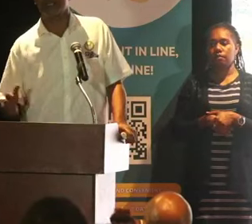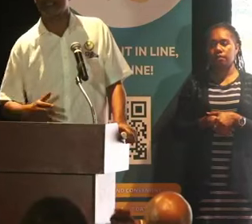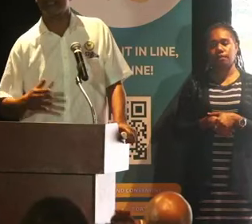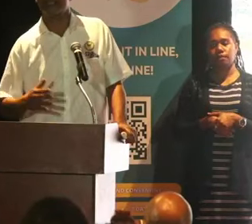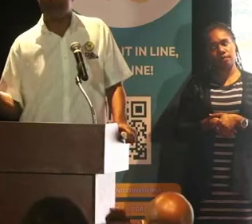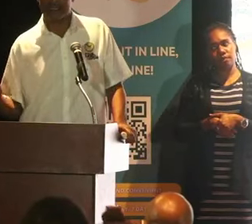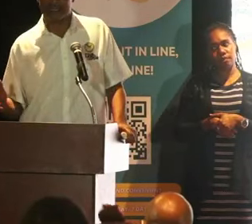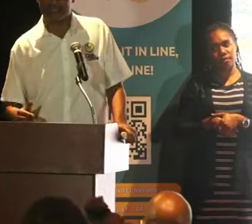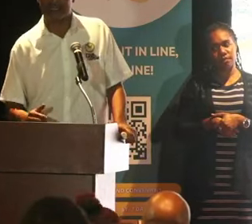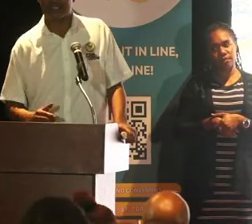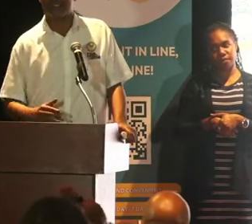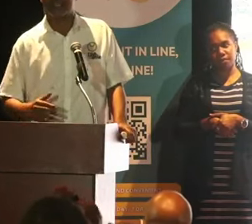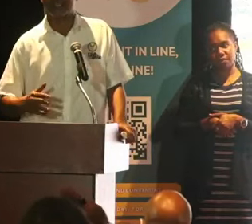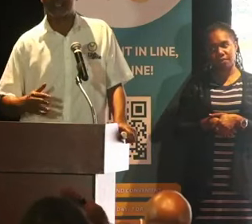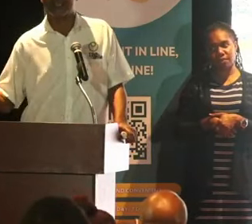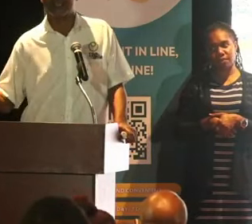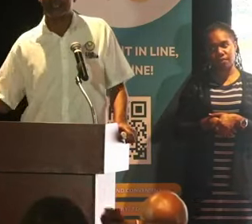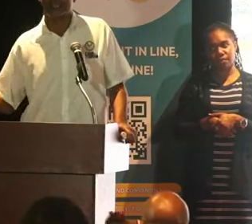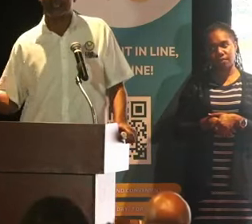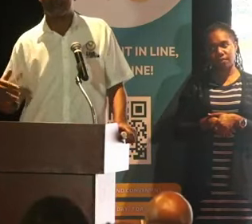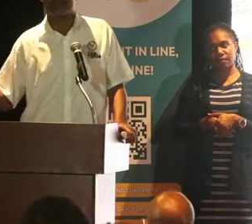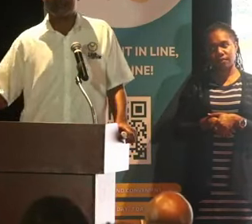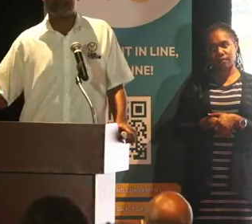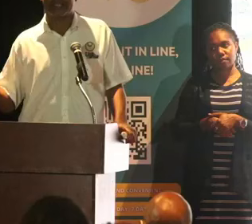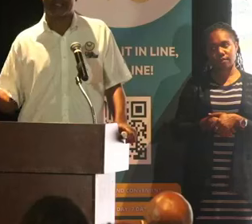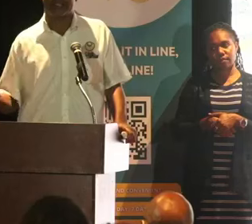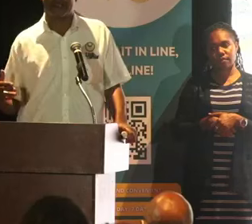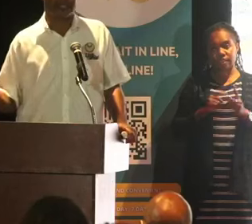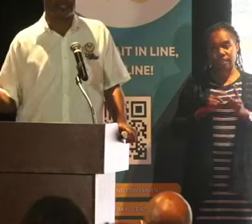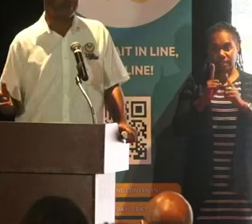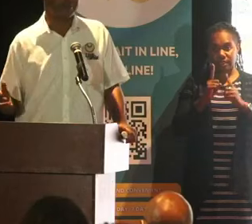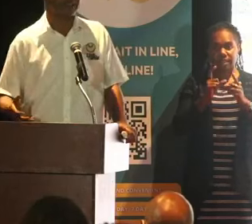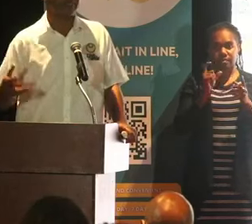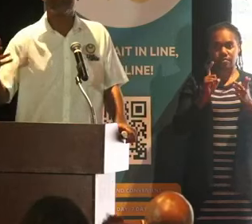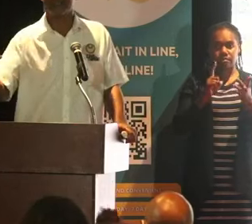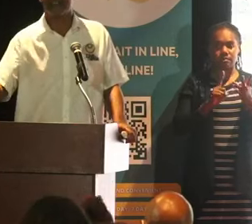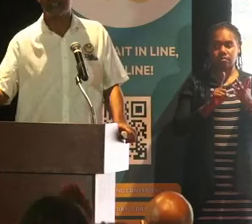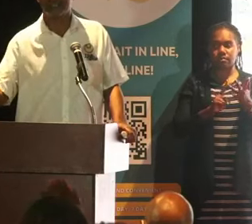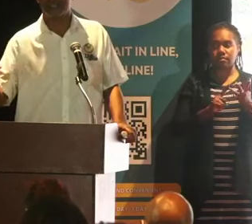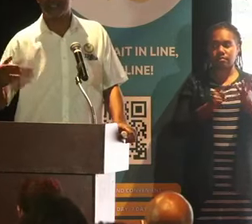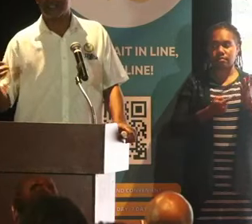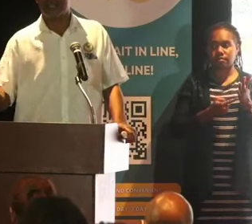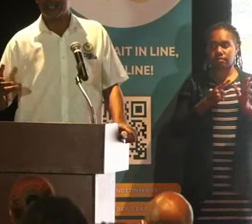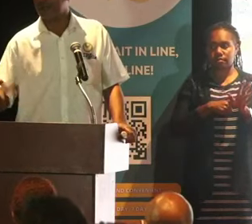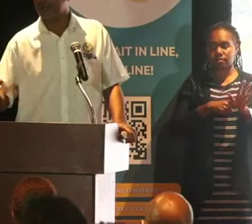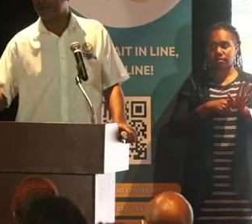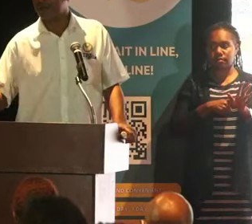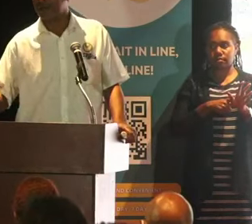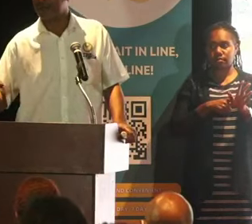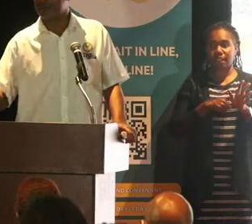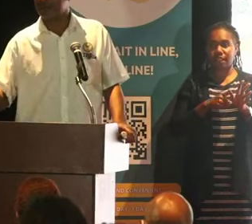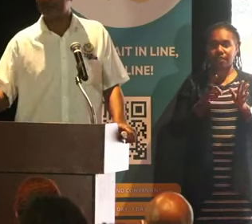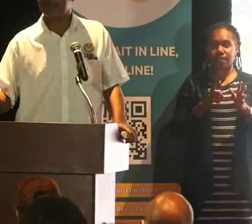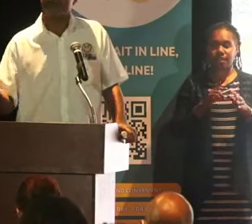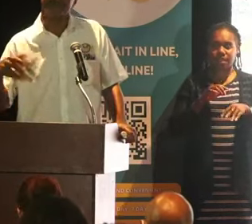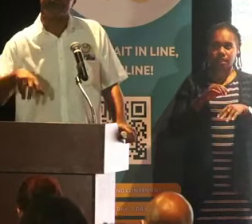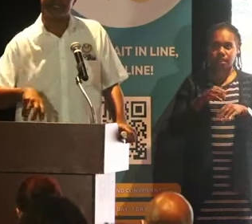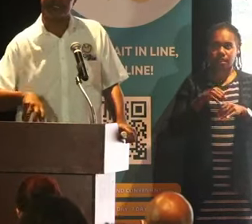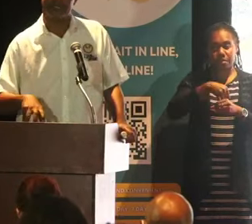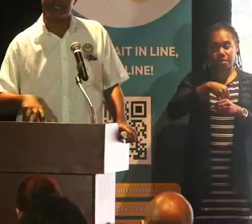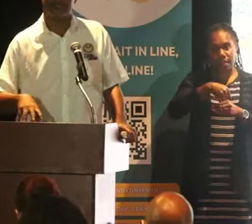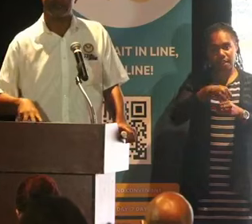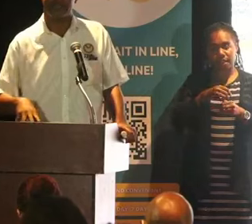like the City Pharmacy. They are doing the, you know, retail or sale, but they also get in our local produce